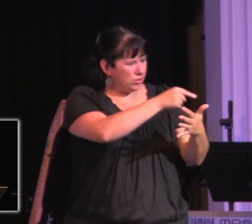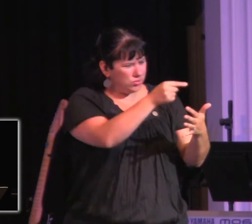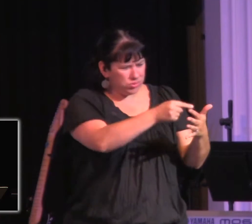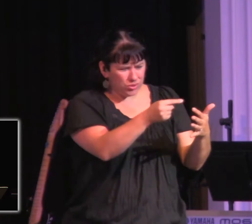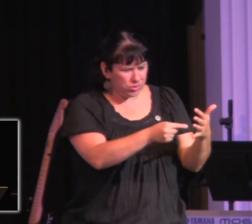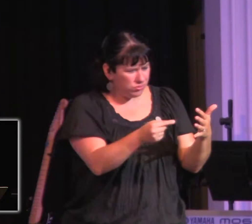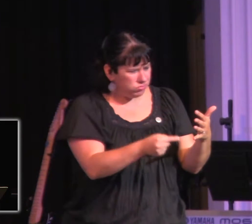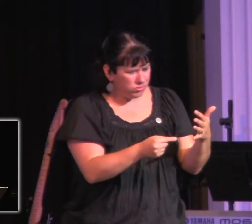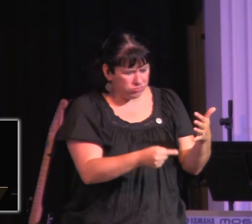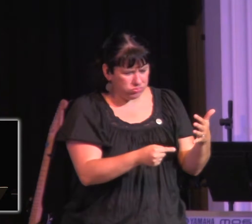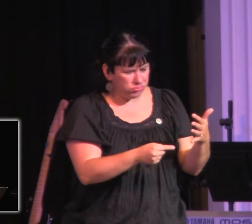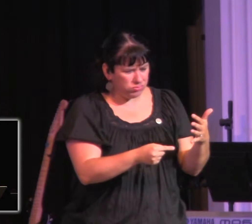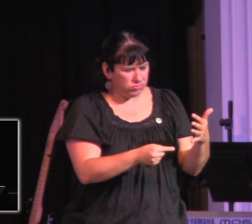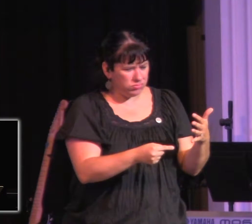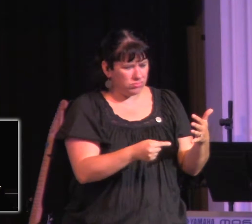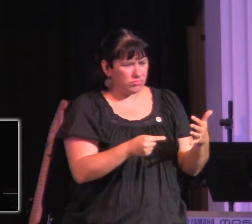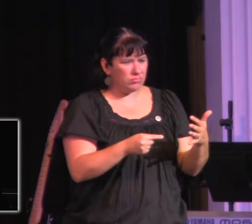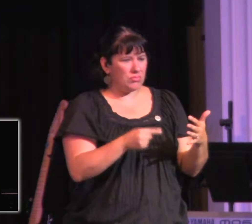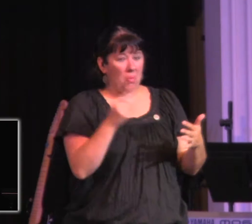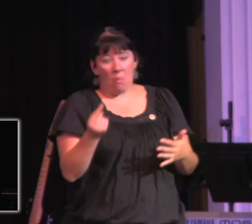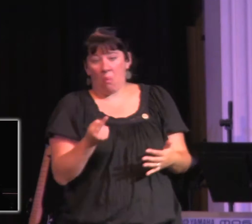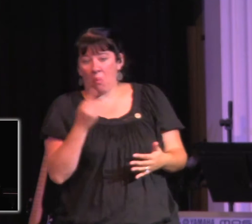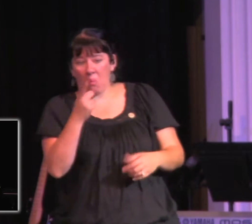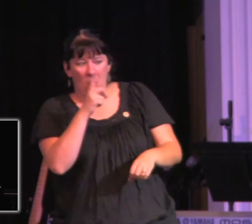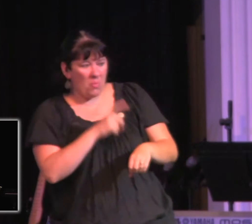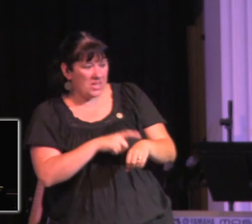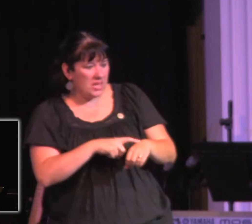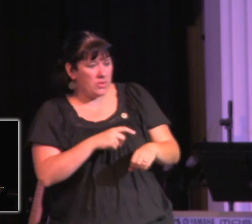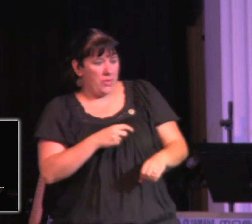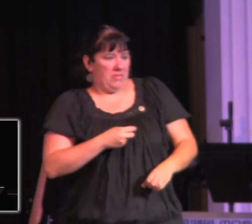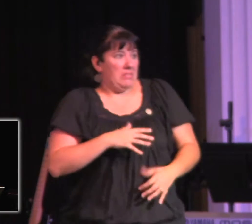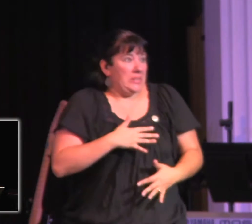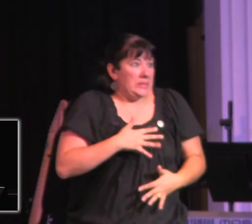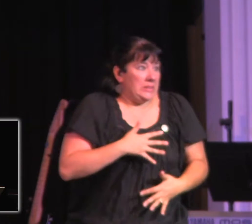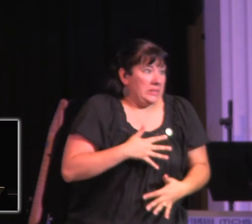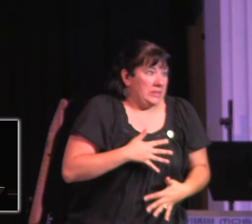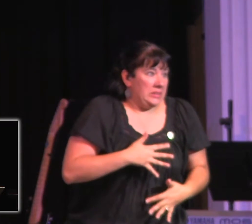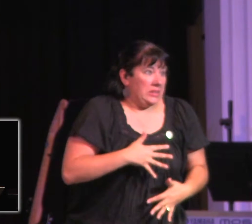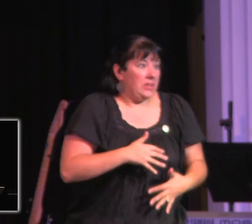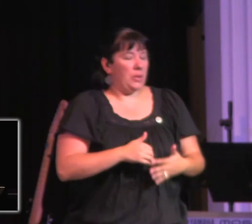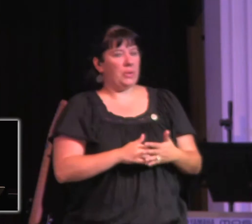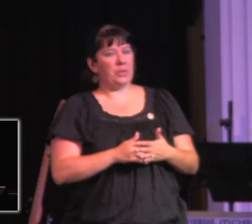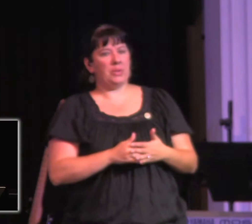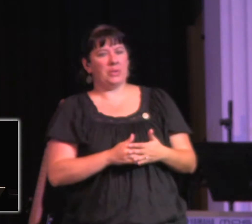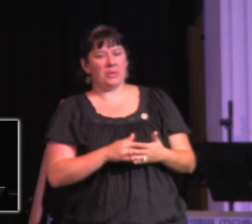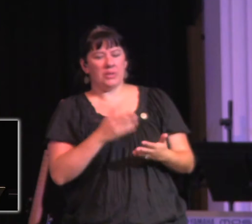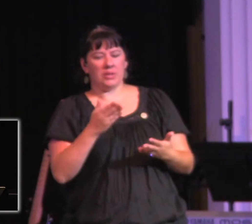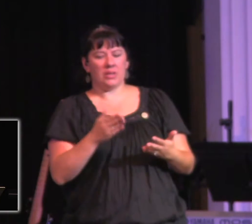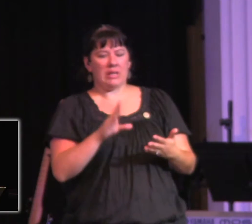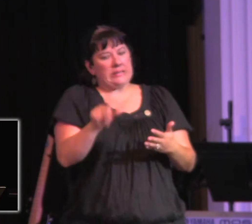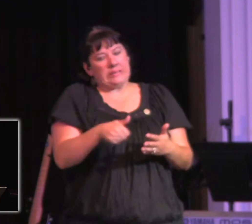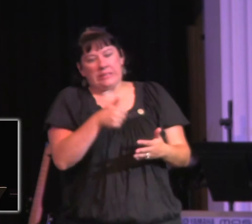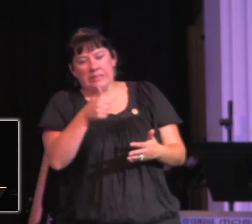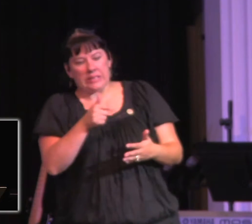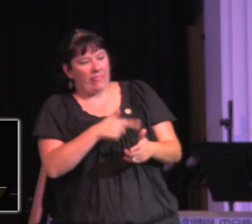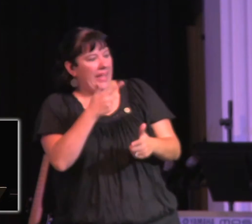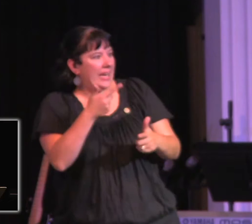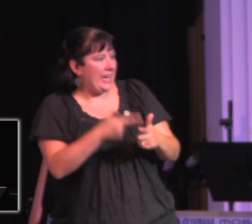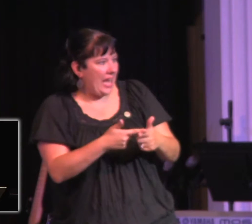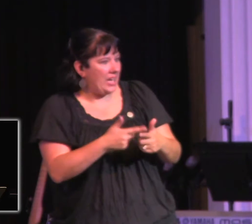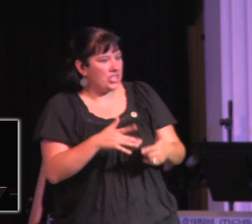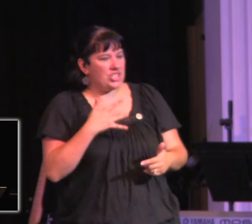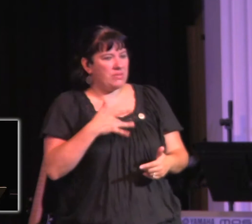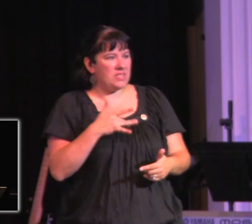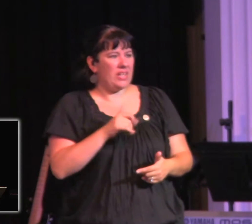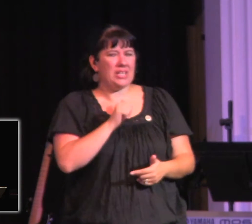these things. She was fearful one moment, angry the next moment, feeling unworthy the next moment. She was all over the place. And